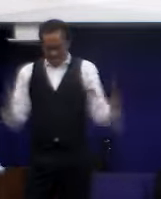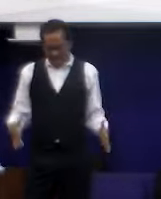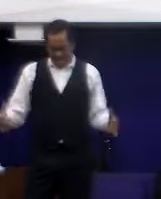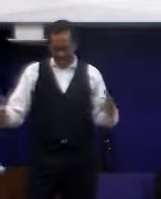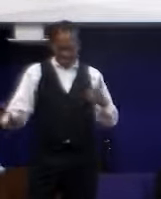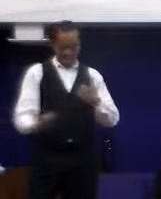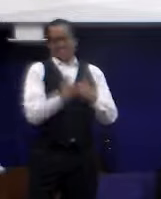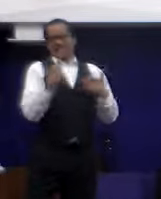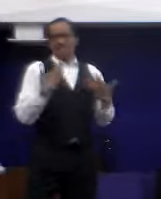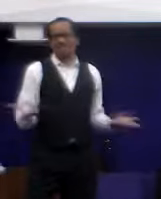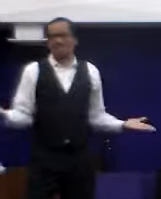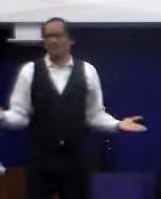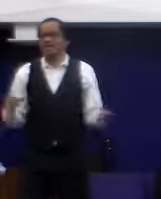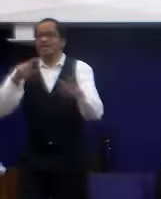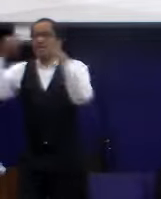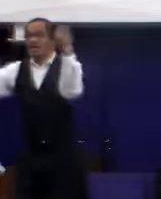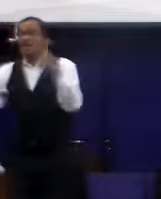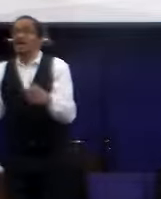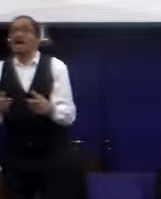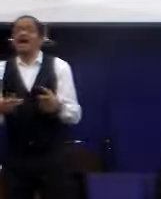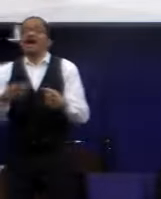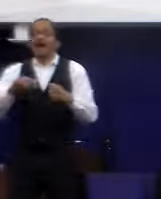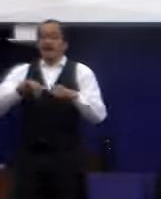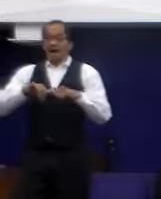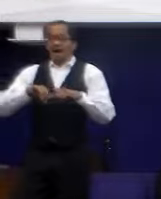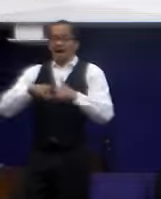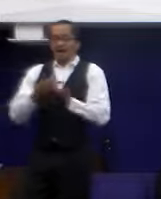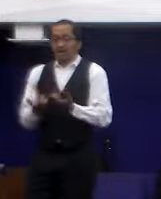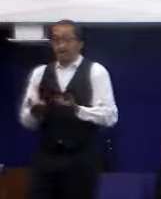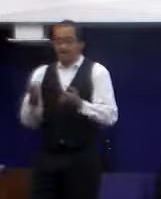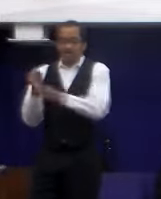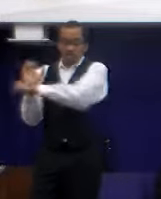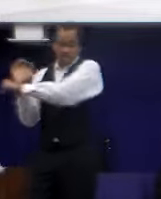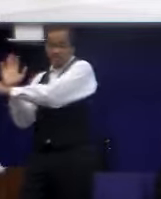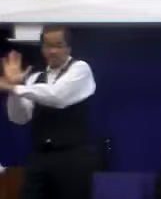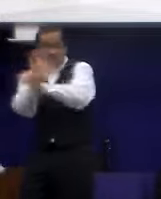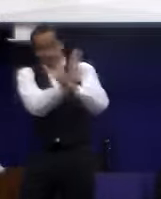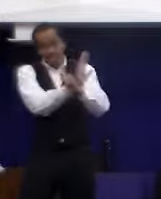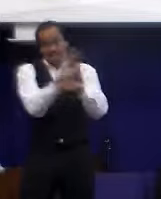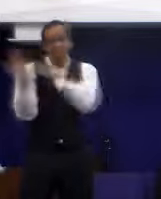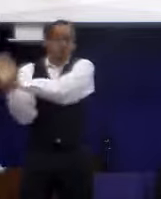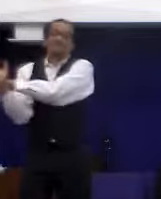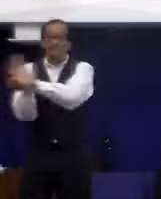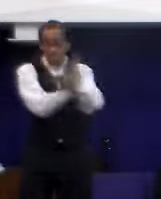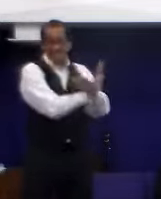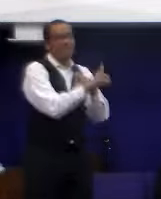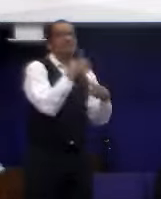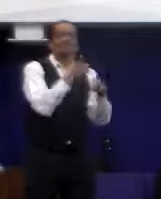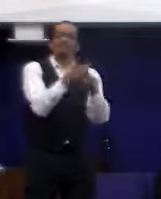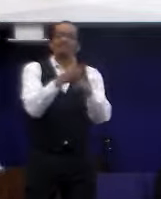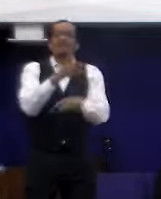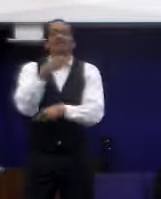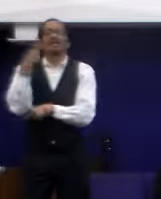But how you going to defend yourself? Not by your own, right, but by the word of God.